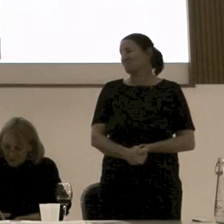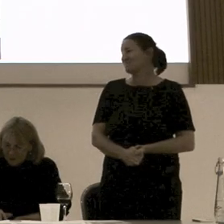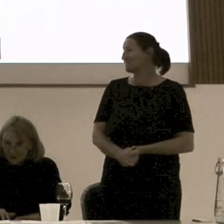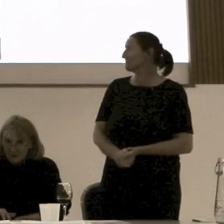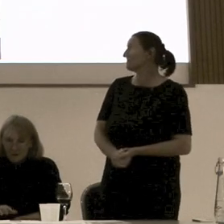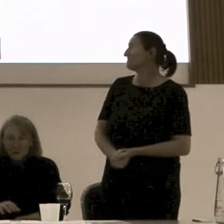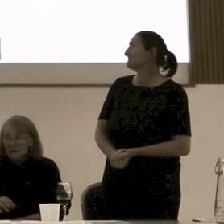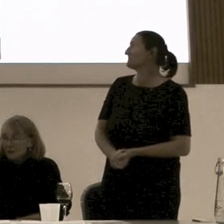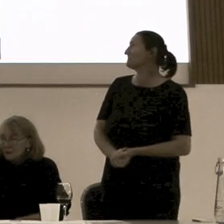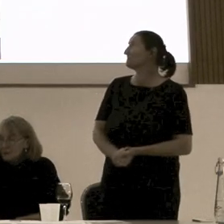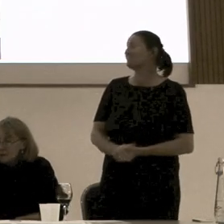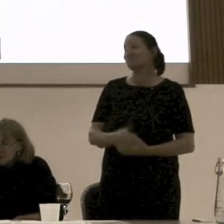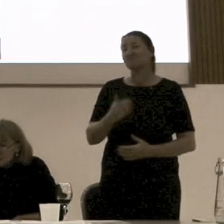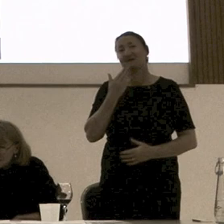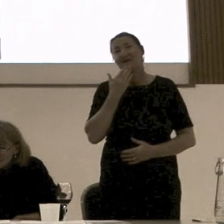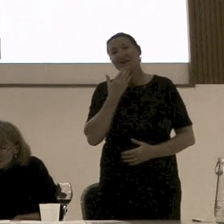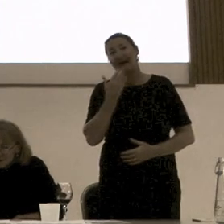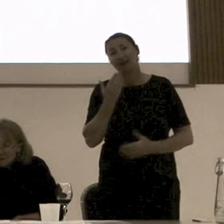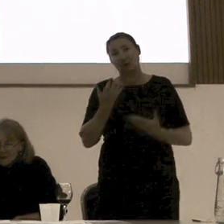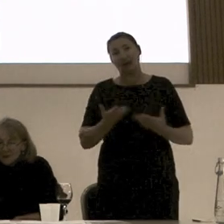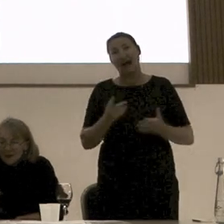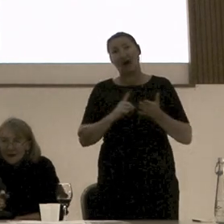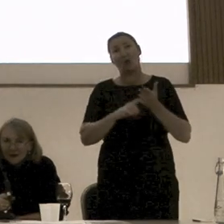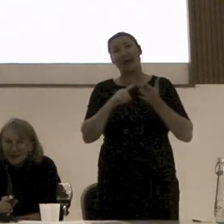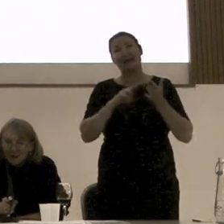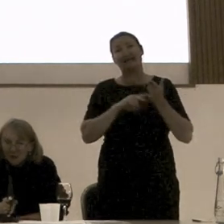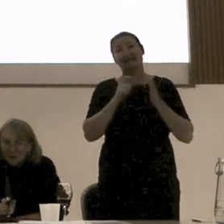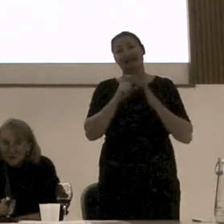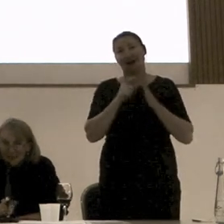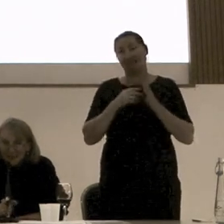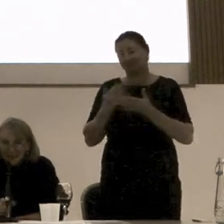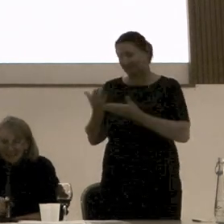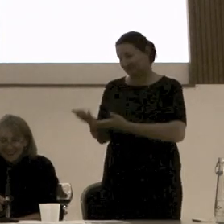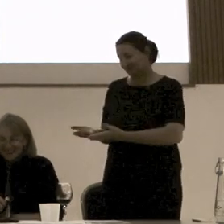Thank you very much. Now we've got Linda.